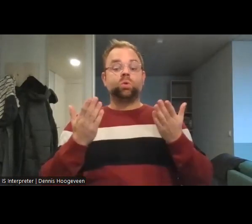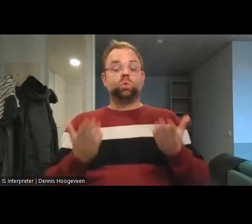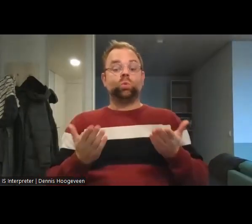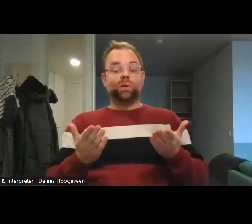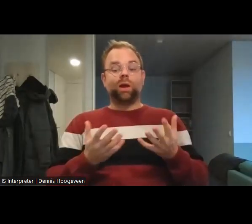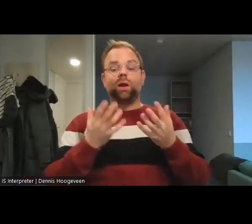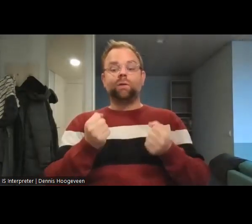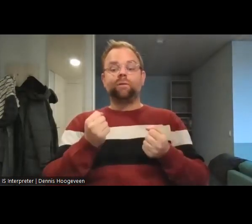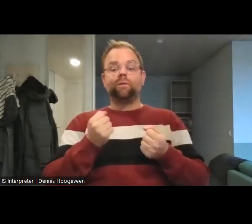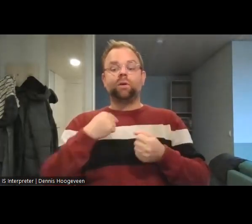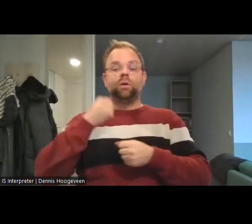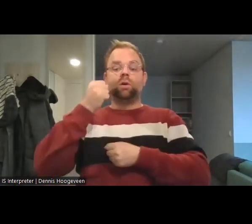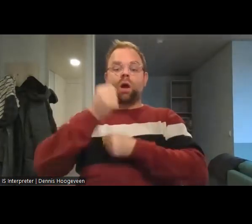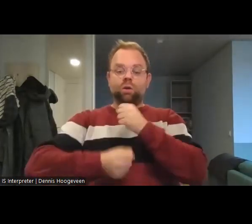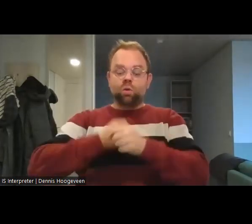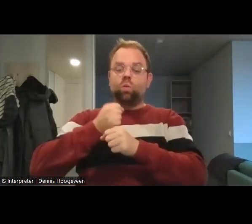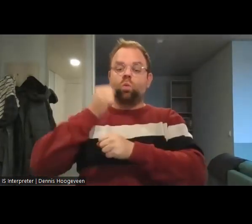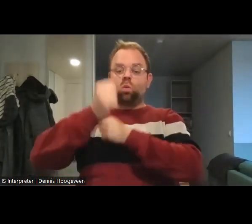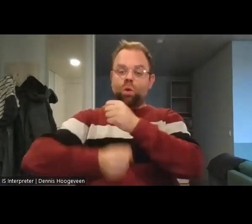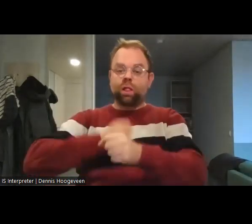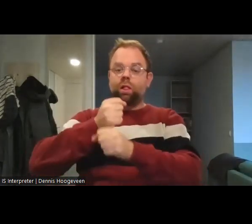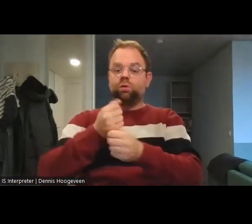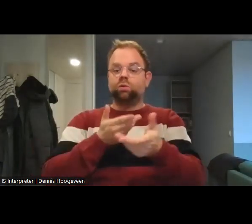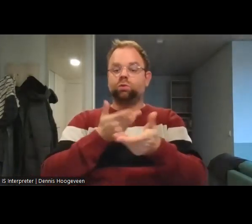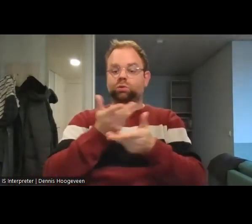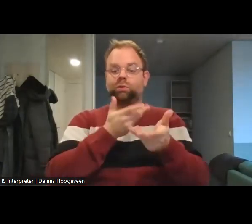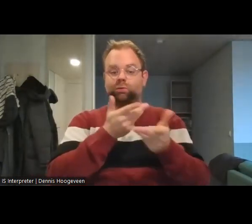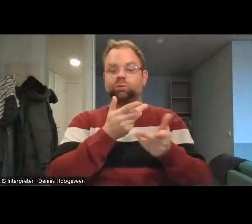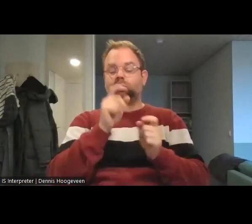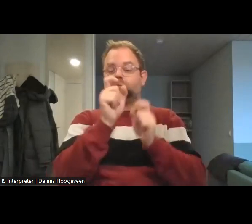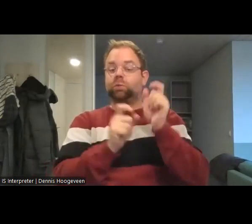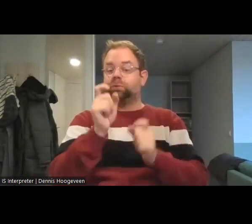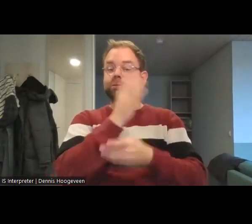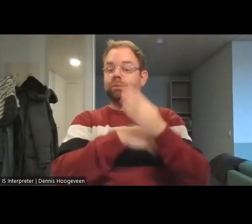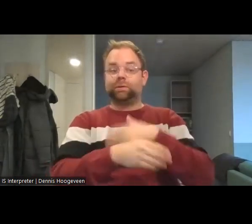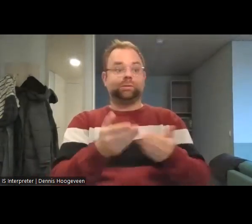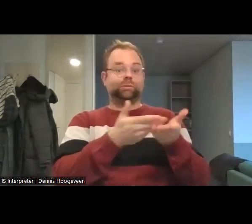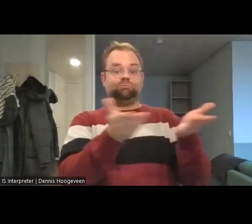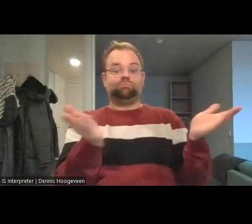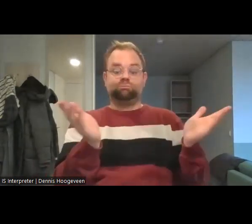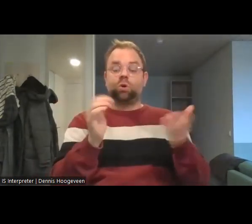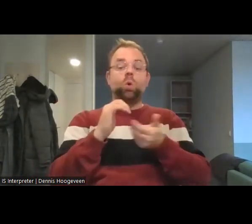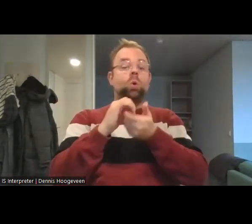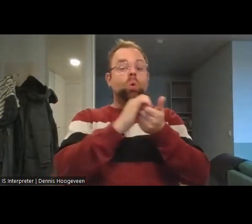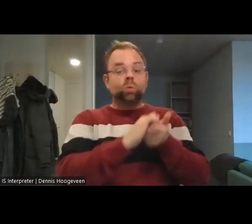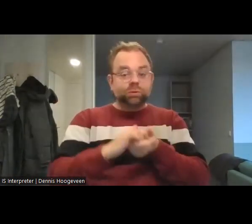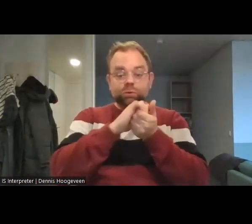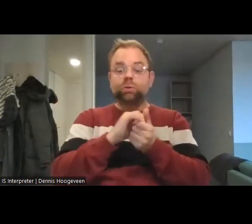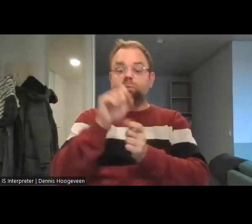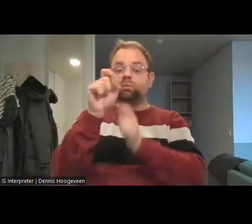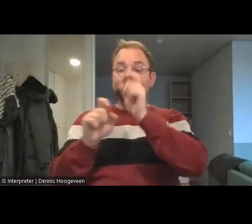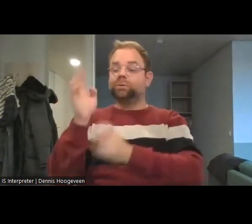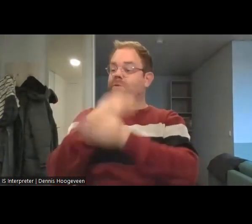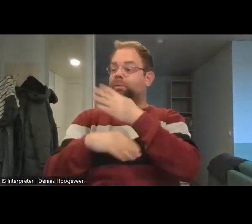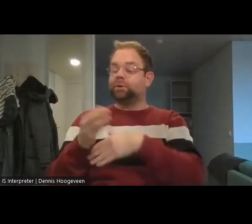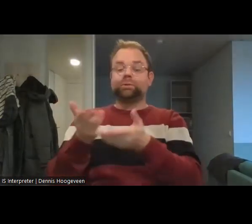disabilities, organizations of persons with disabilities, refugees with disabilities, and the stateless